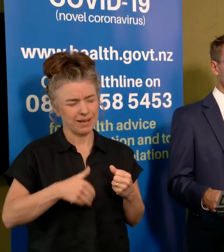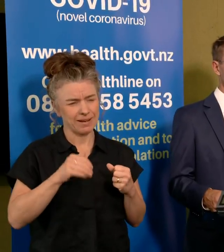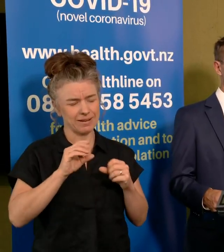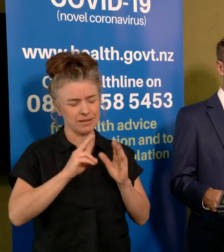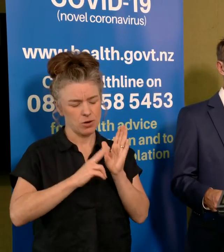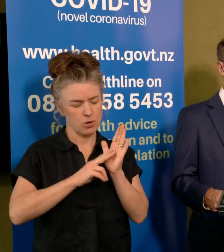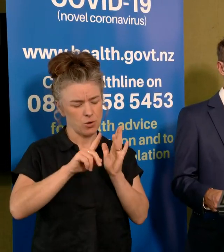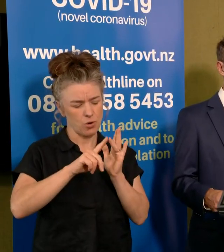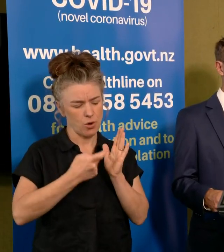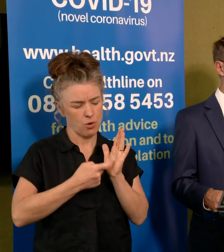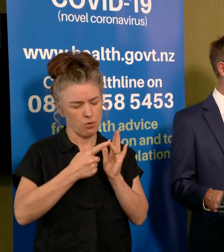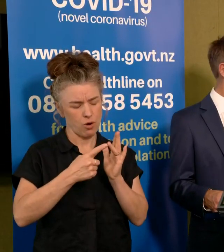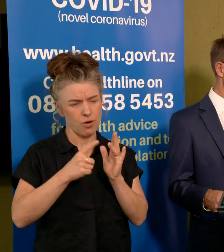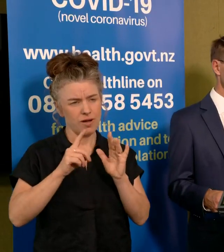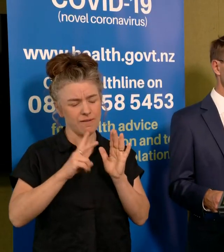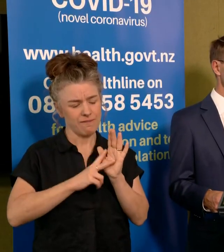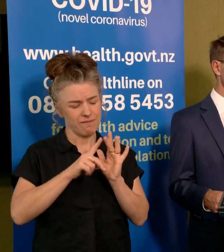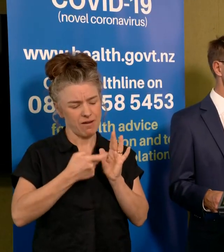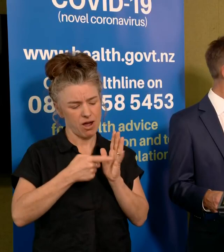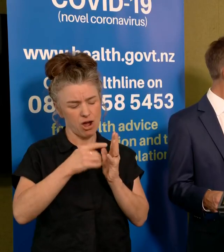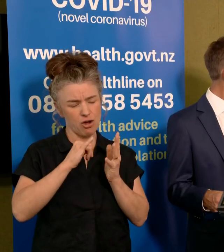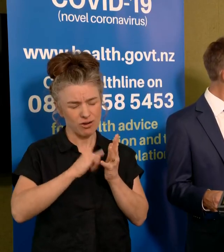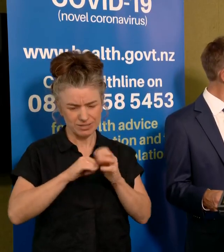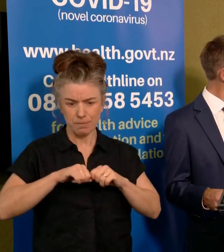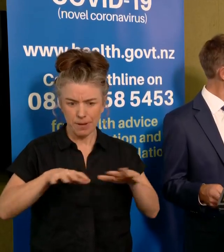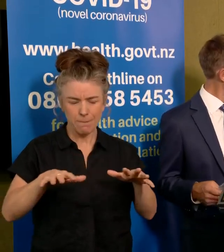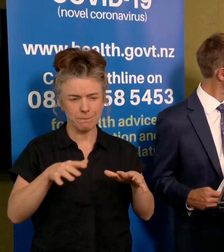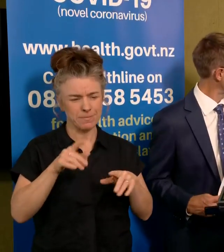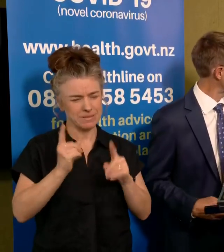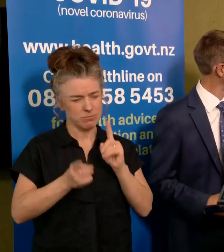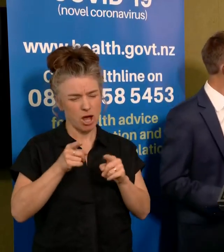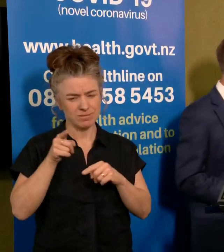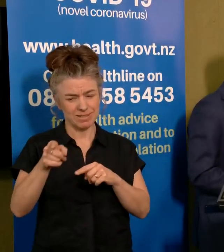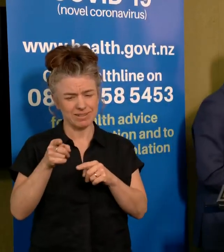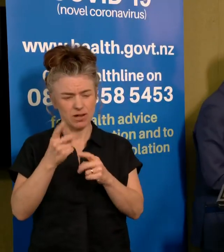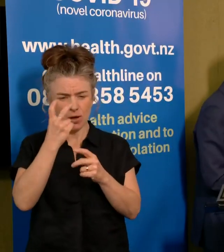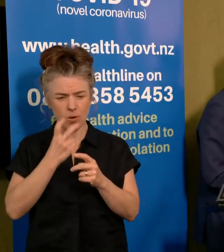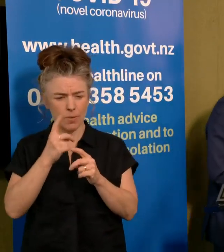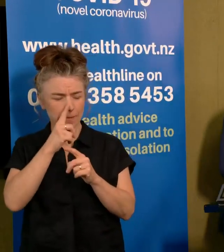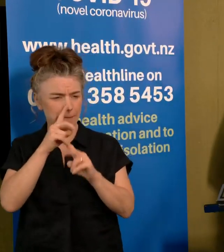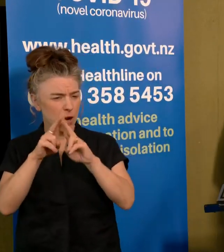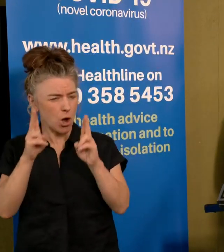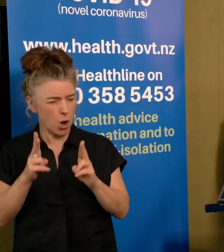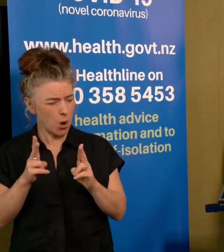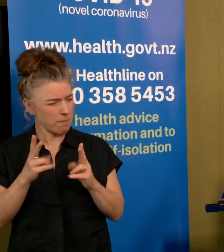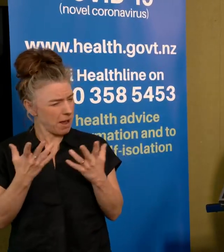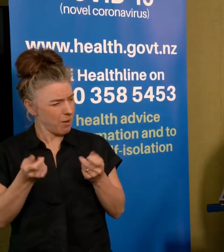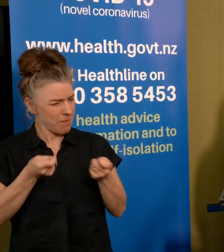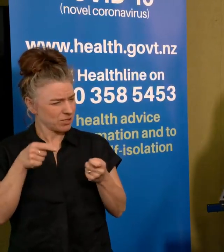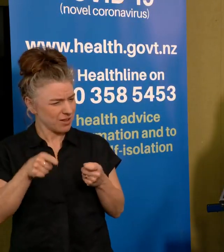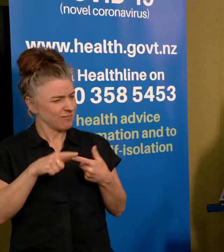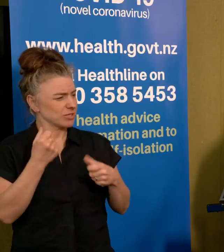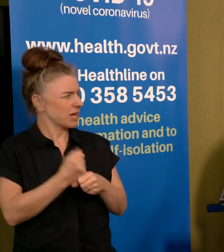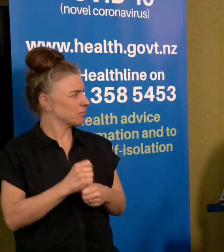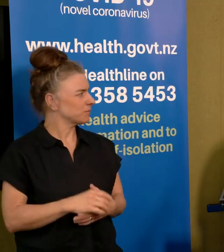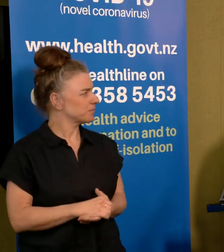a gastrointestinal illness, sometimes in aged residential care settings. So have you got some comments to make about what we might do there?